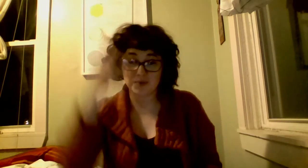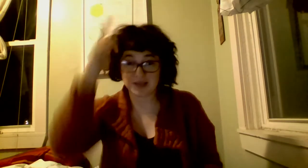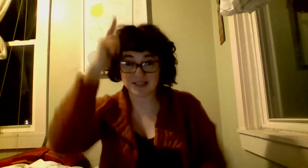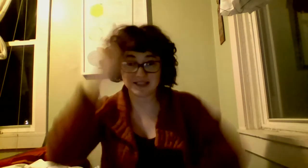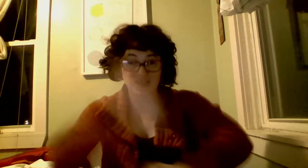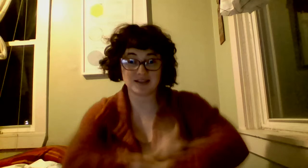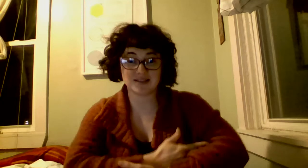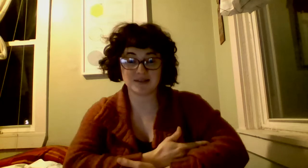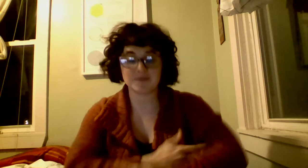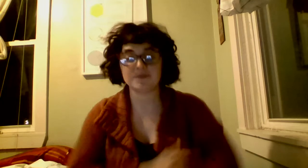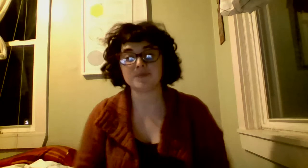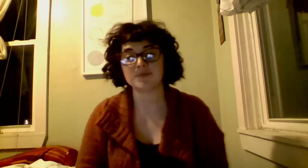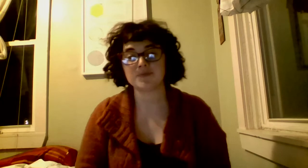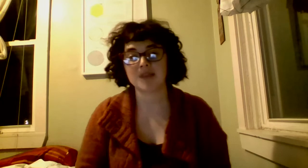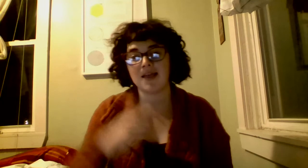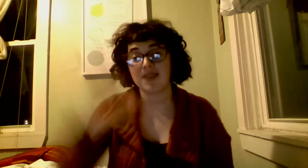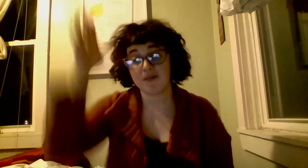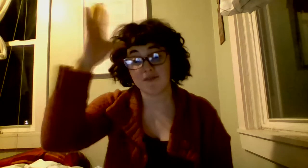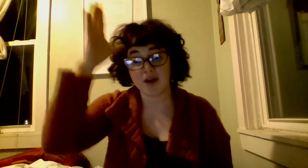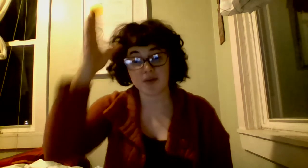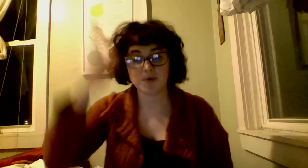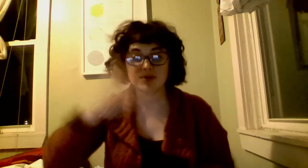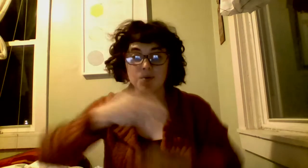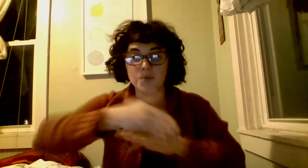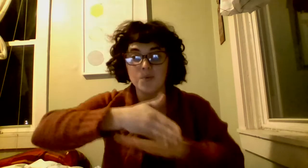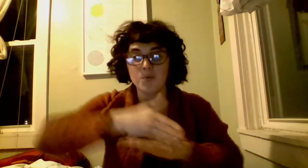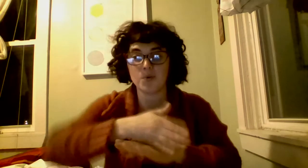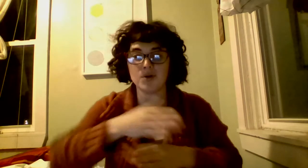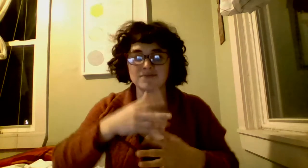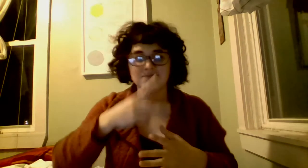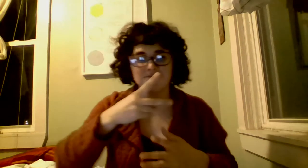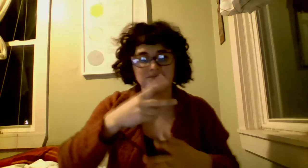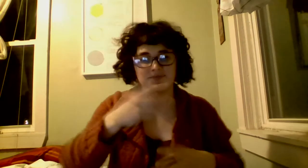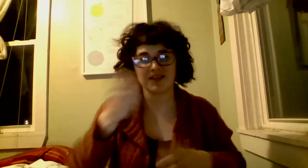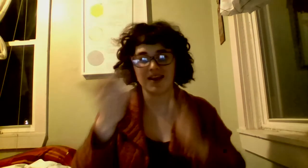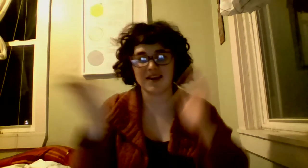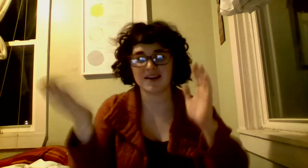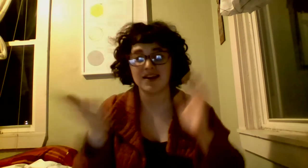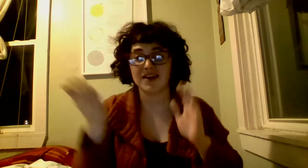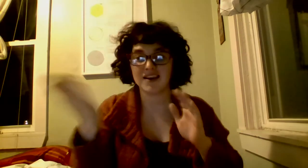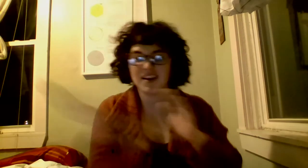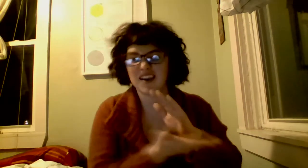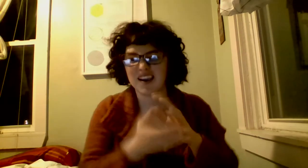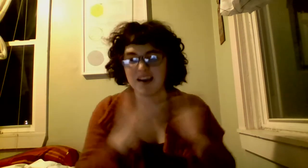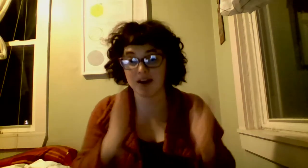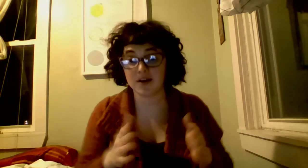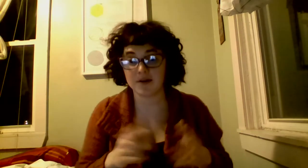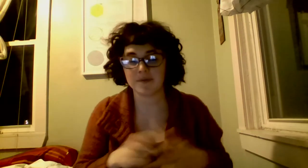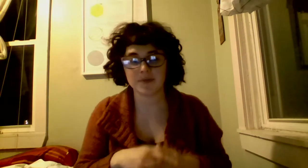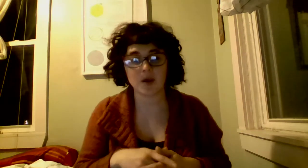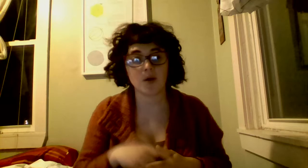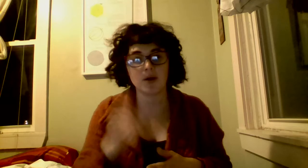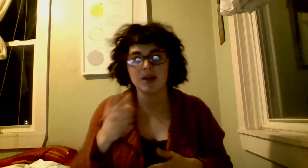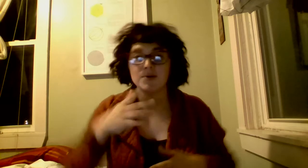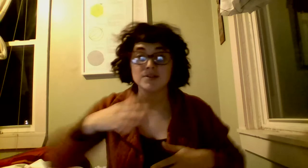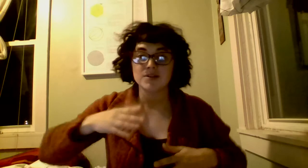job cutting down all these huge trees around his property. But one day when he was out in the woods, he was going at it so vigorously, he threw his